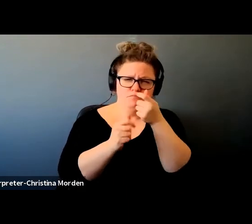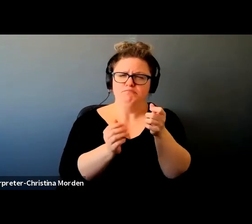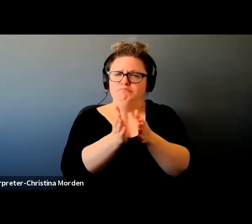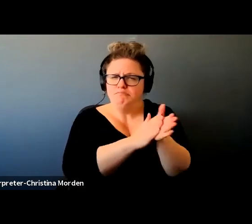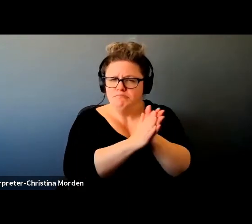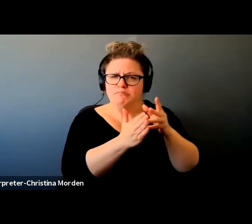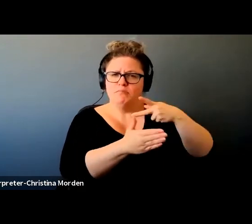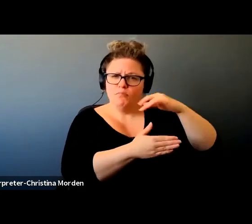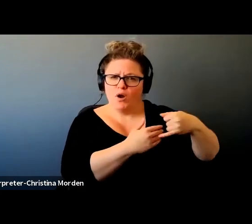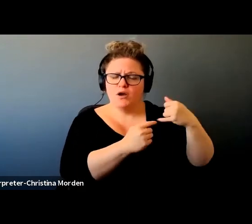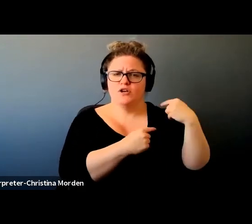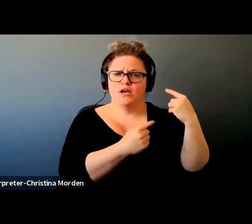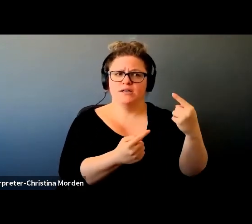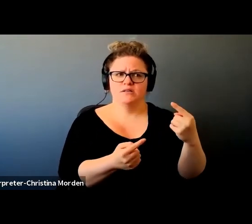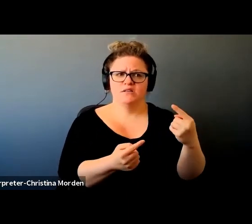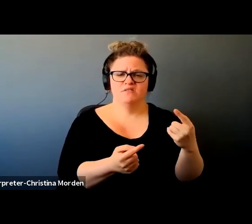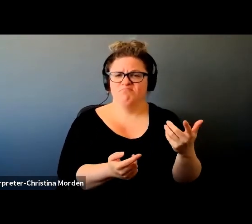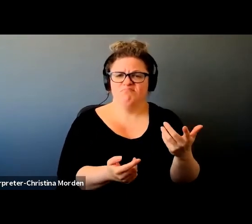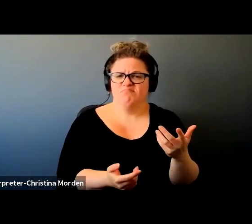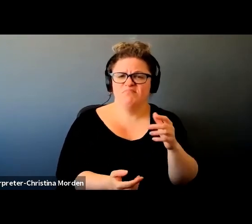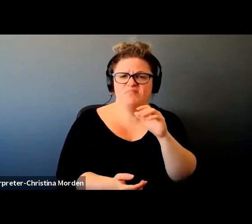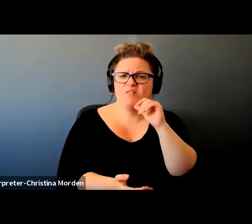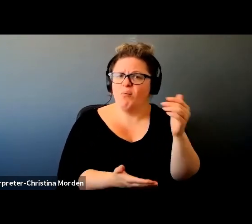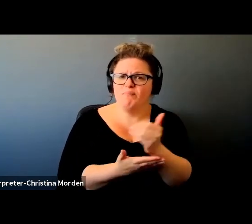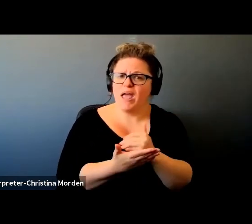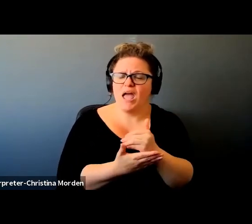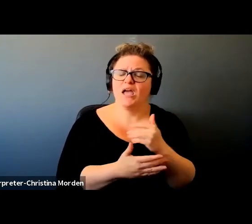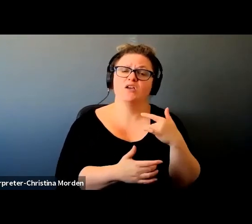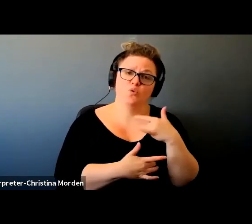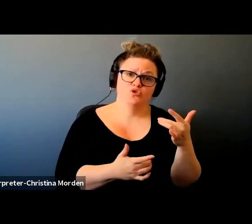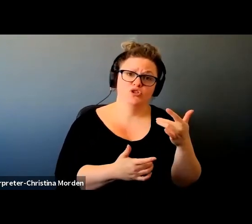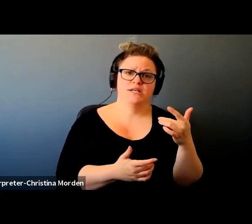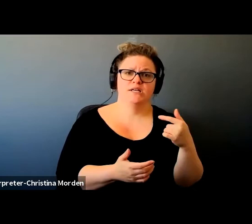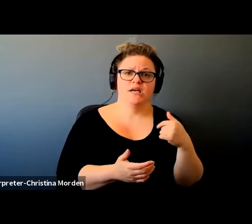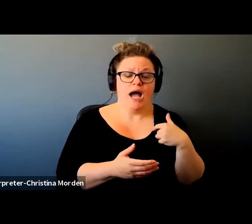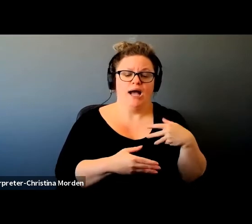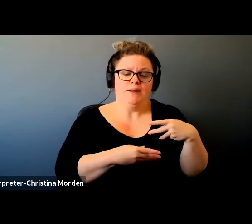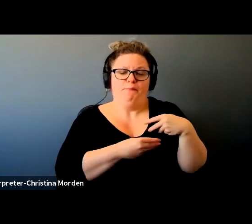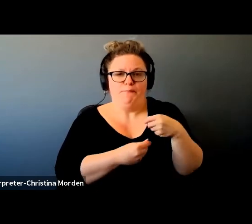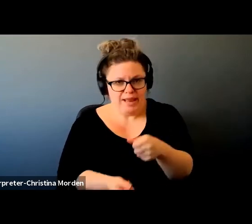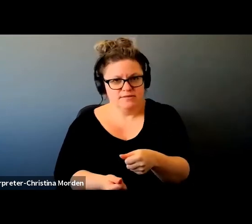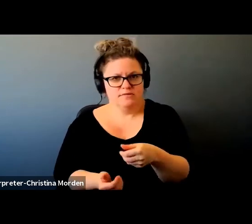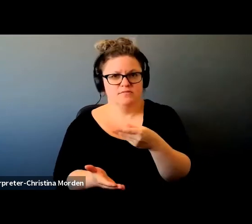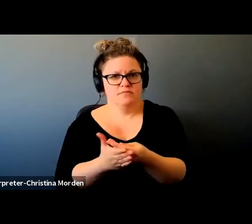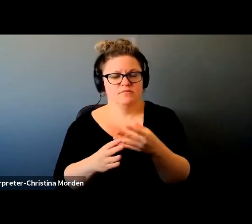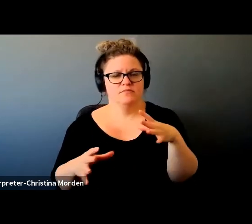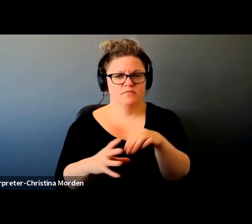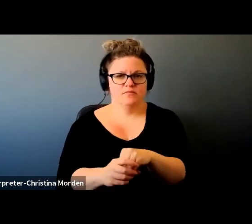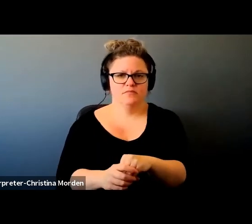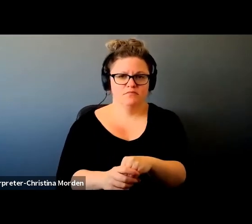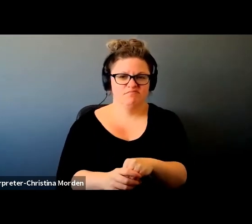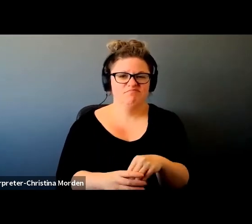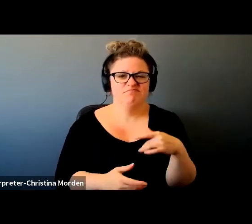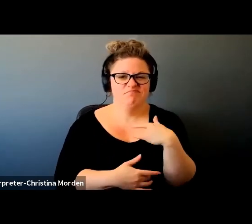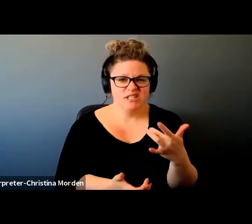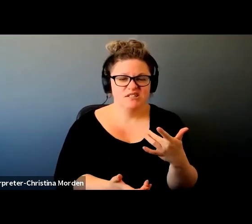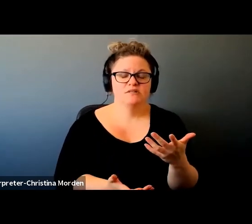people, I was never paid for and usually had to spend some amount of money to do. Then